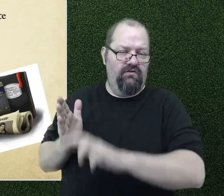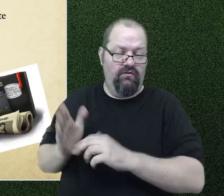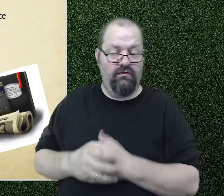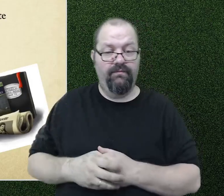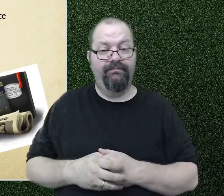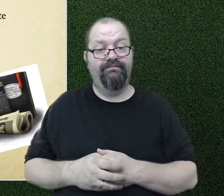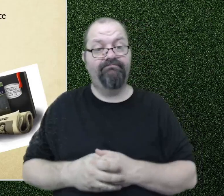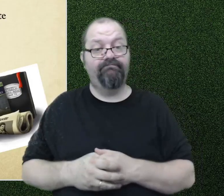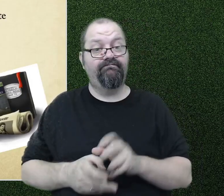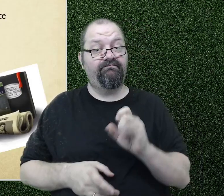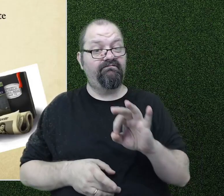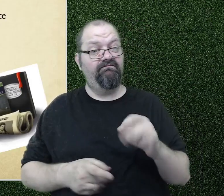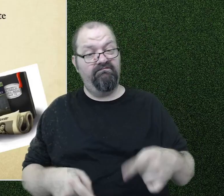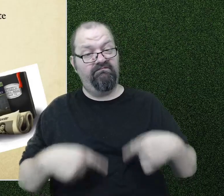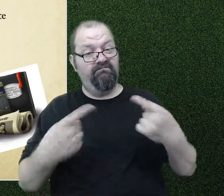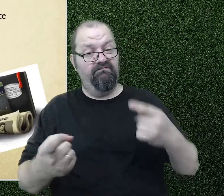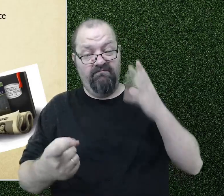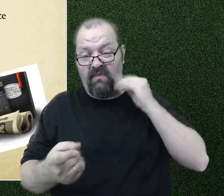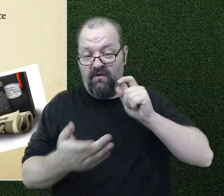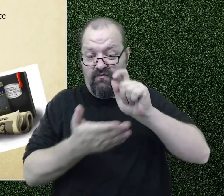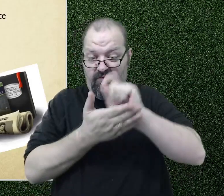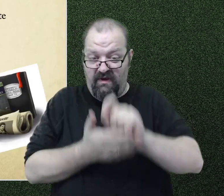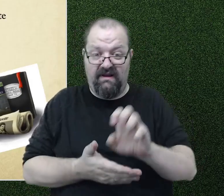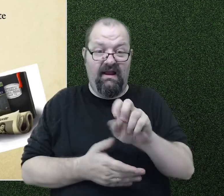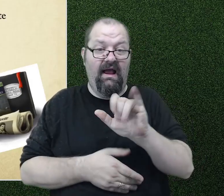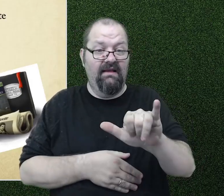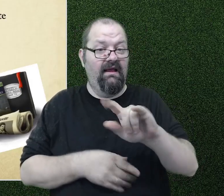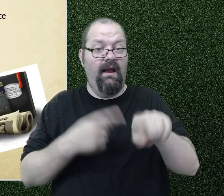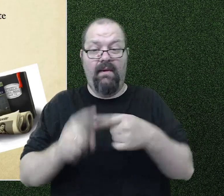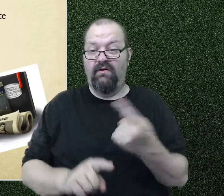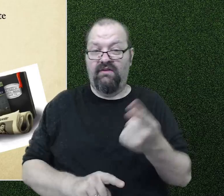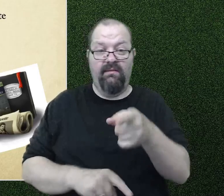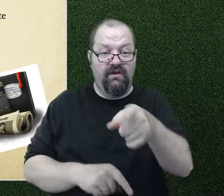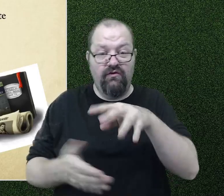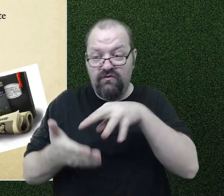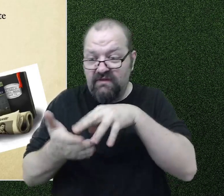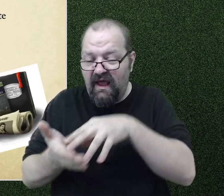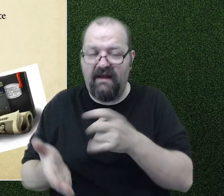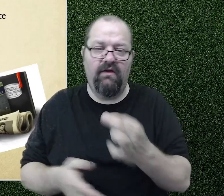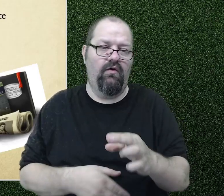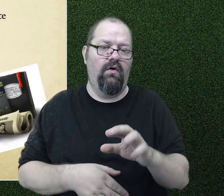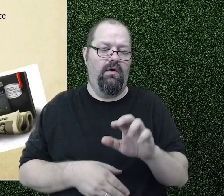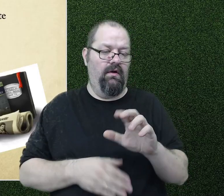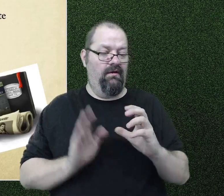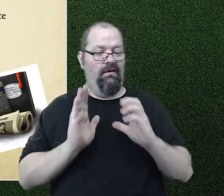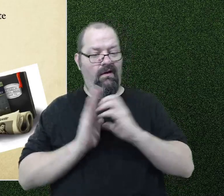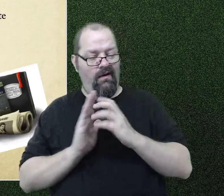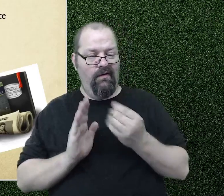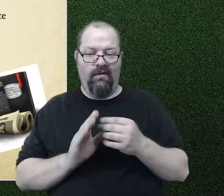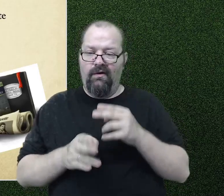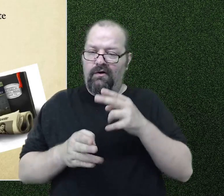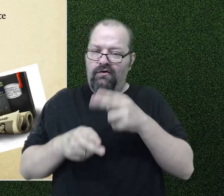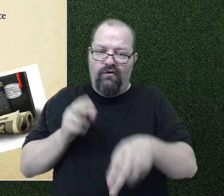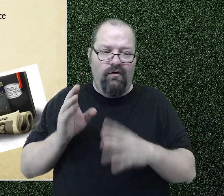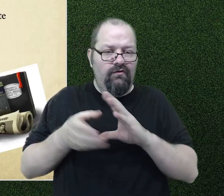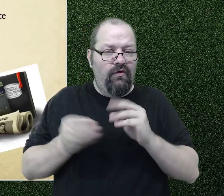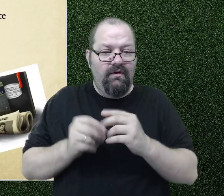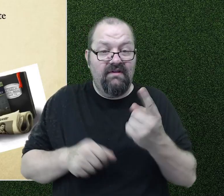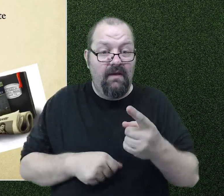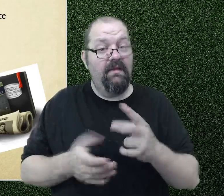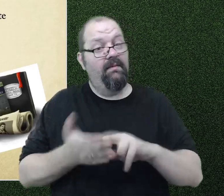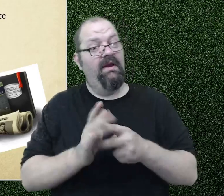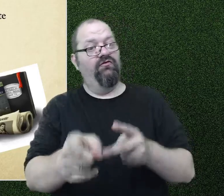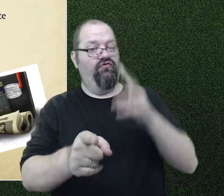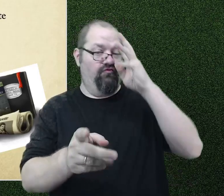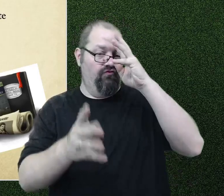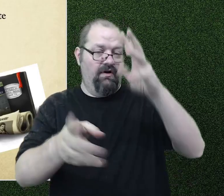you've ever written an essay about any object you studied, like an article or a short story or a picture, then you created a secondary